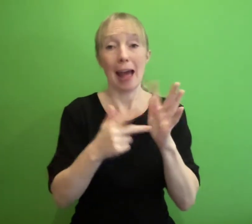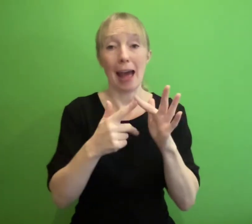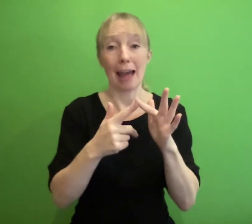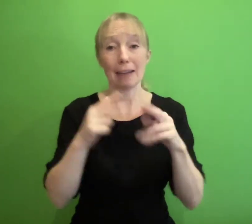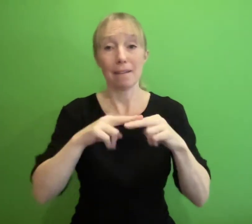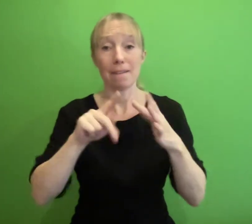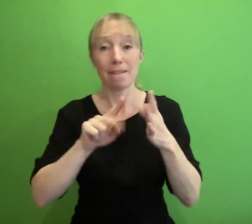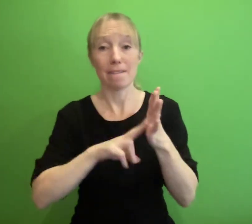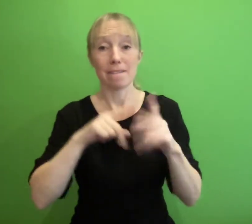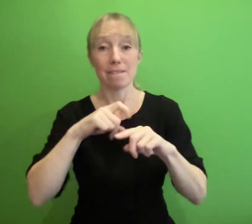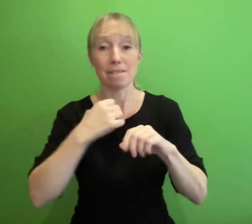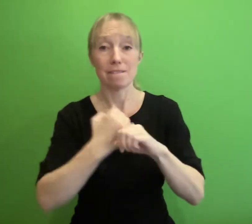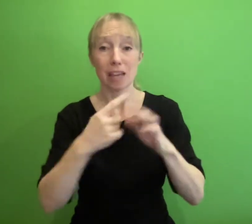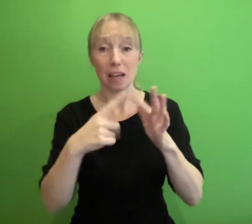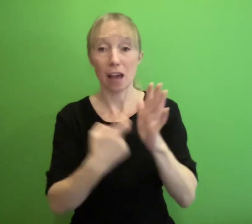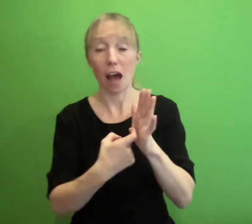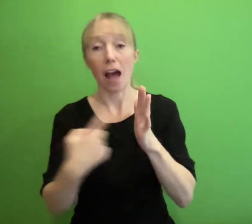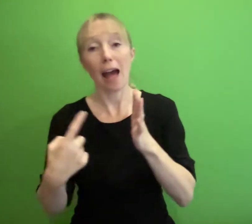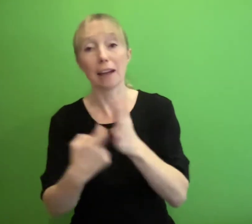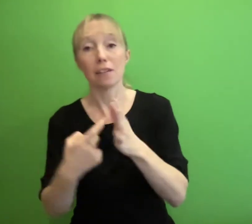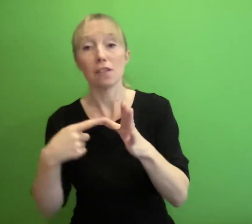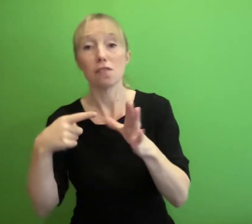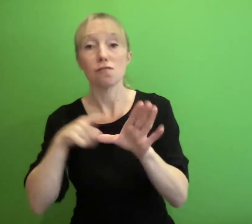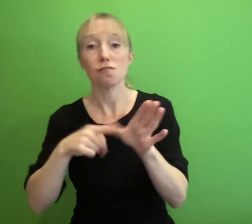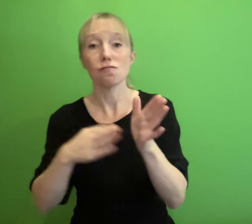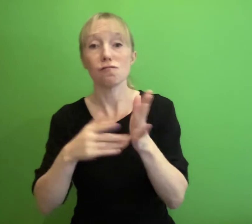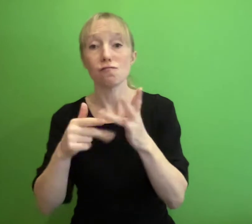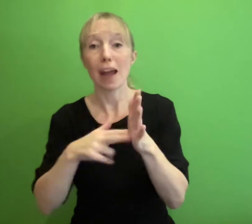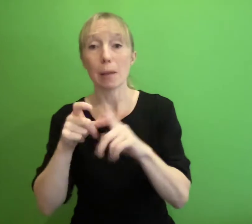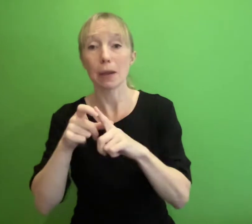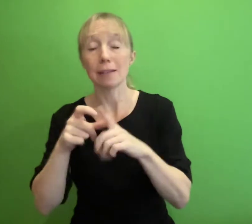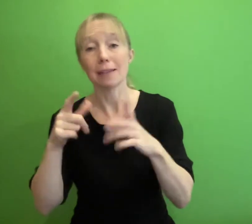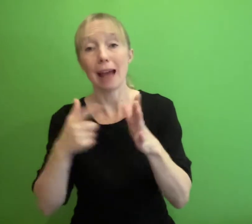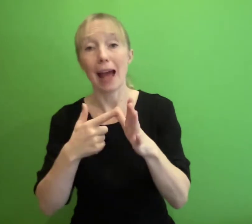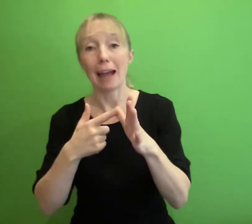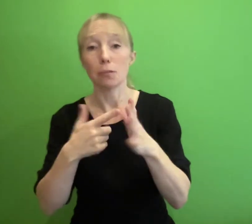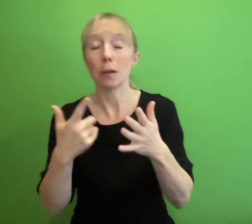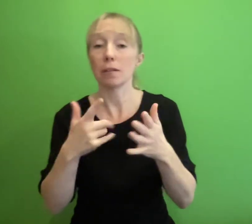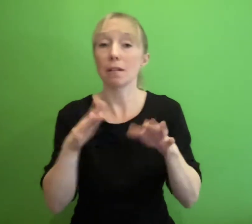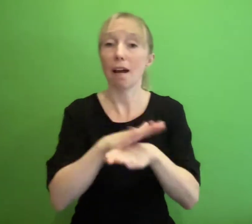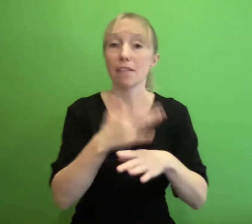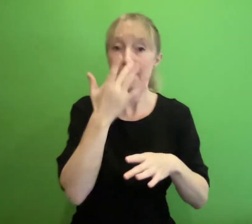Antrobus, and covered fiction, poetry, and creative non-fiction.